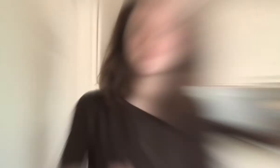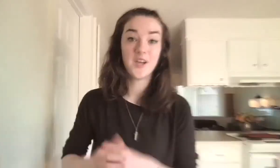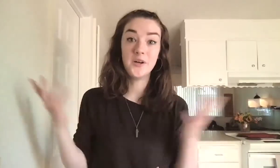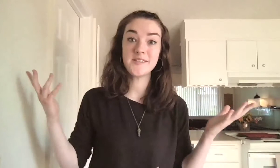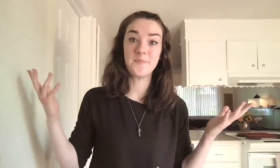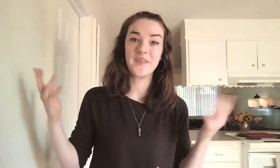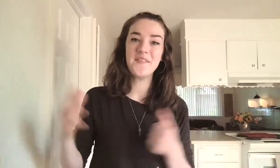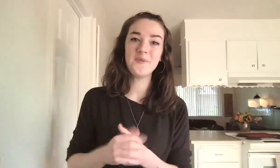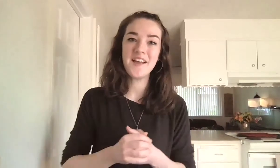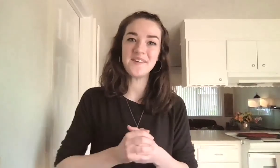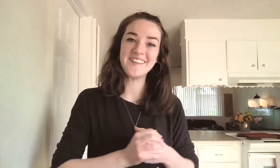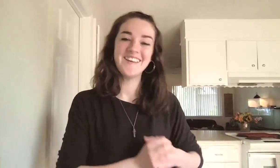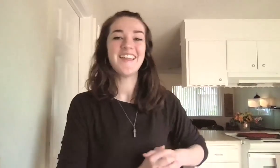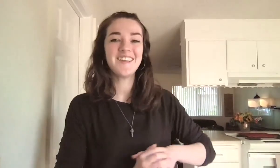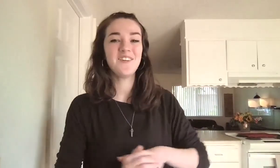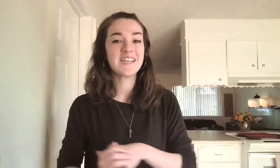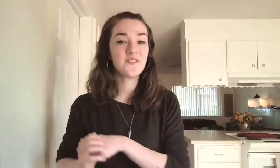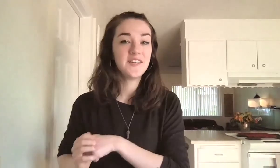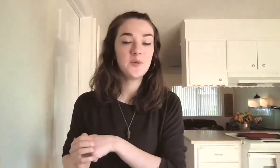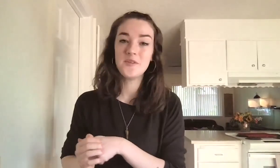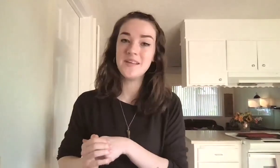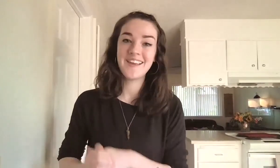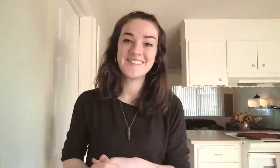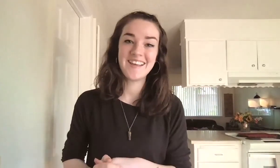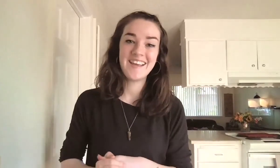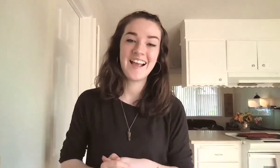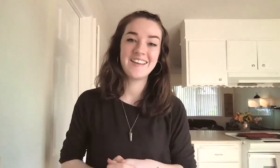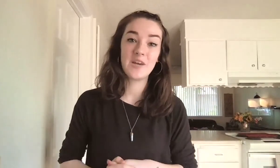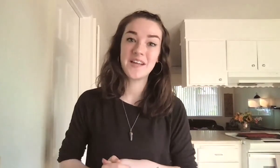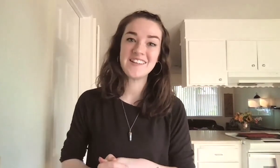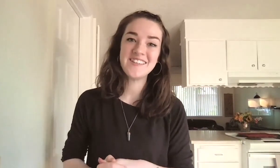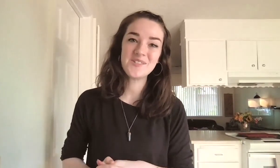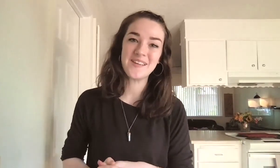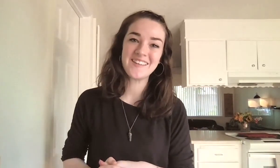Awesome, and there we have it. Thank you guys for learning with me again today, and I will catch you next week.